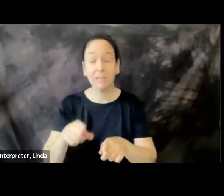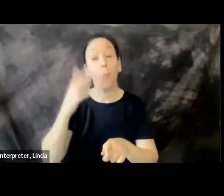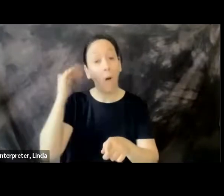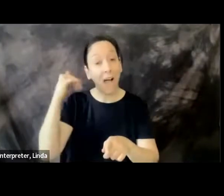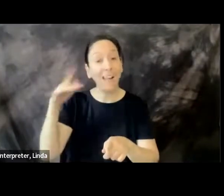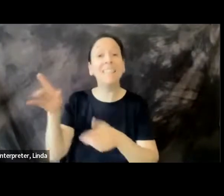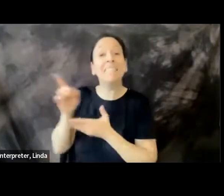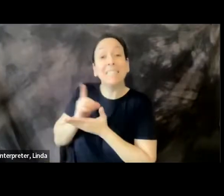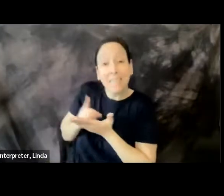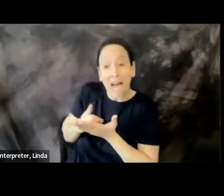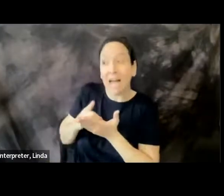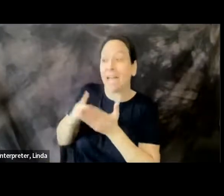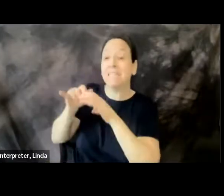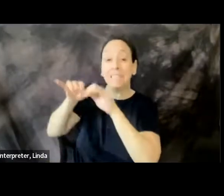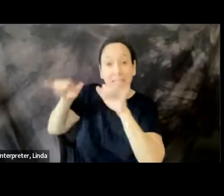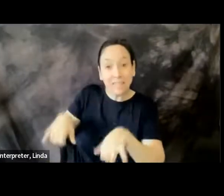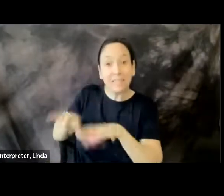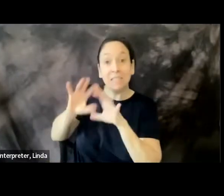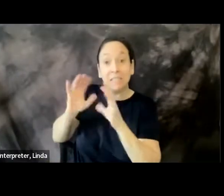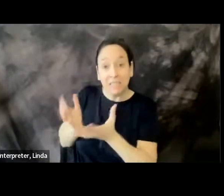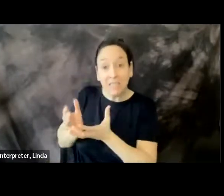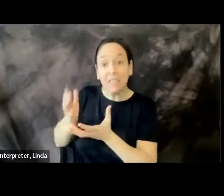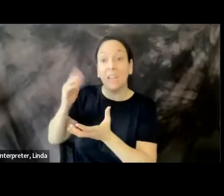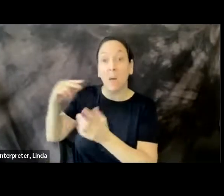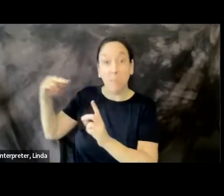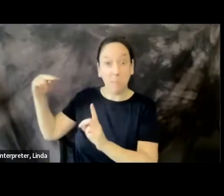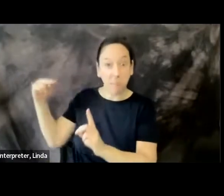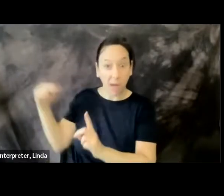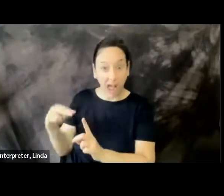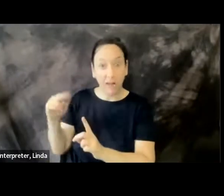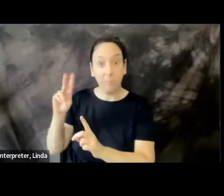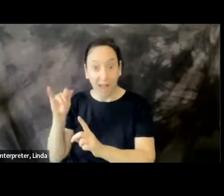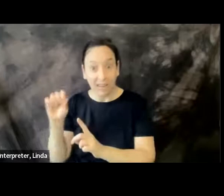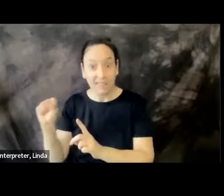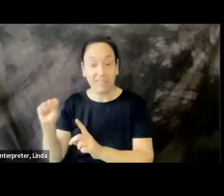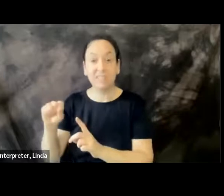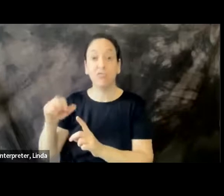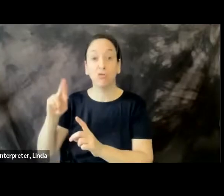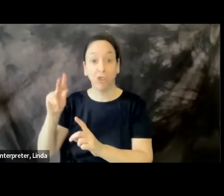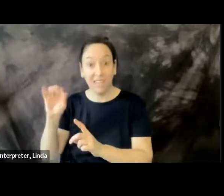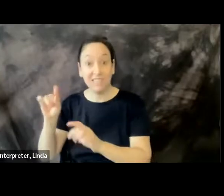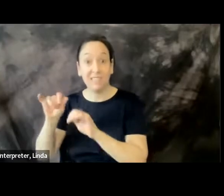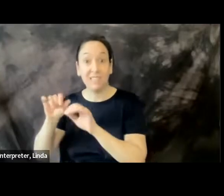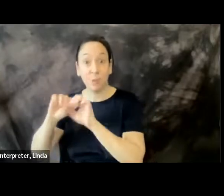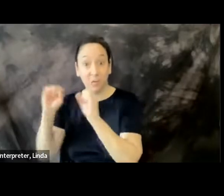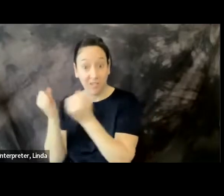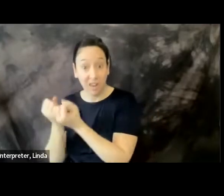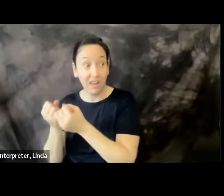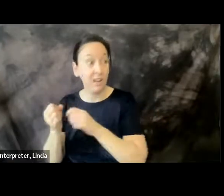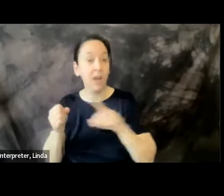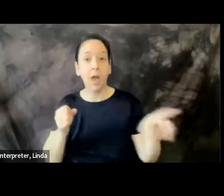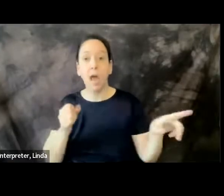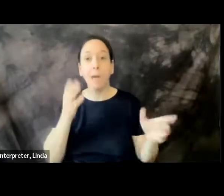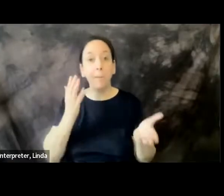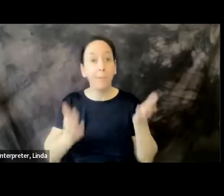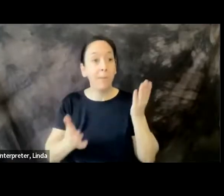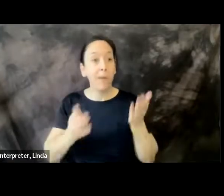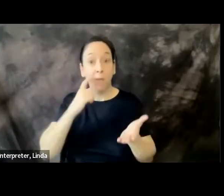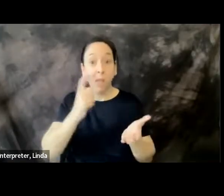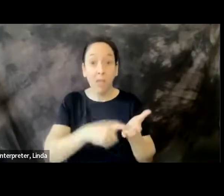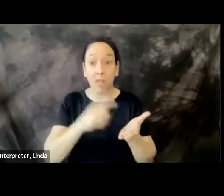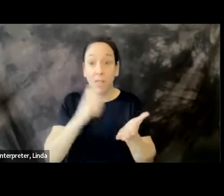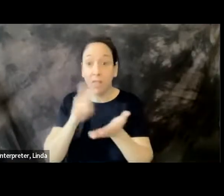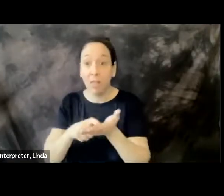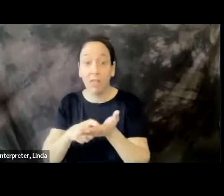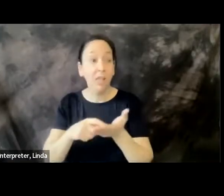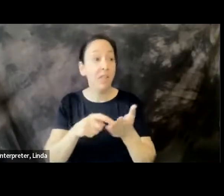a profoundly biased, racist, and ableist society, of being more likely to single out noises and language and words